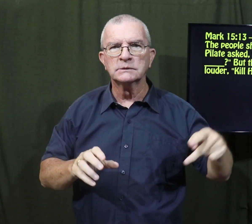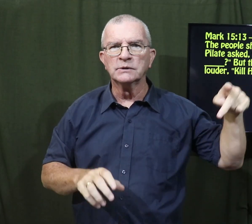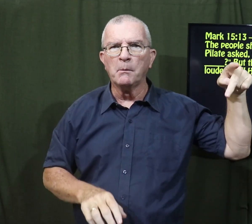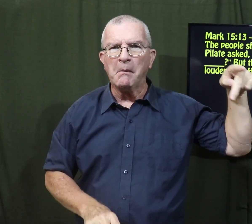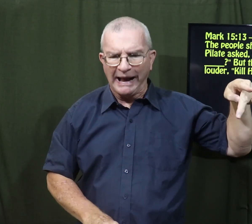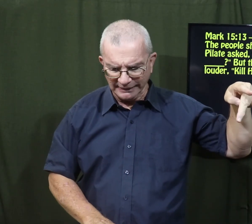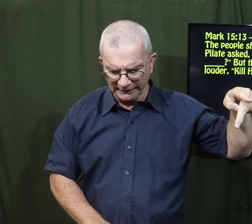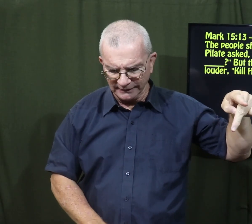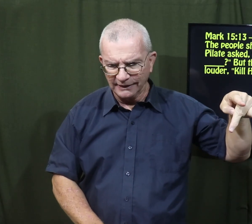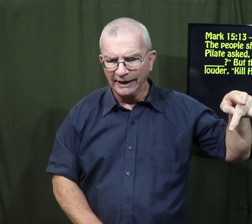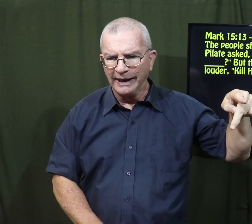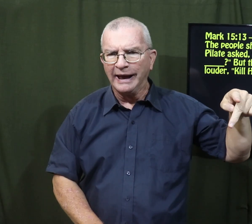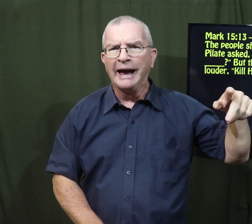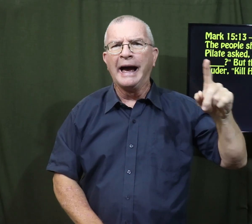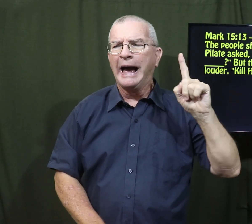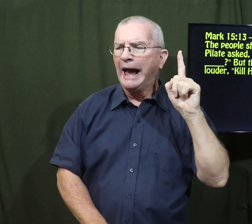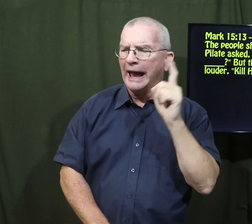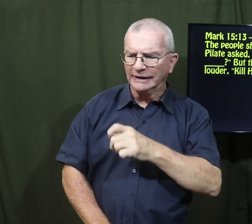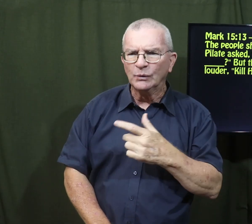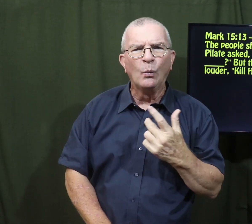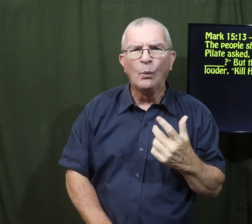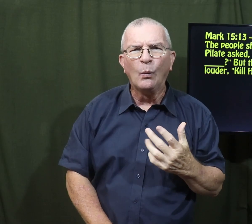Pilate asked, why?